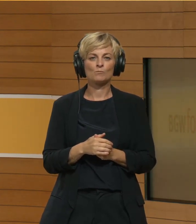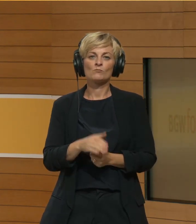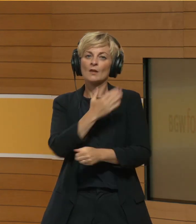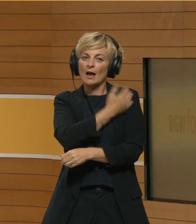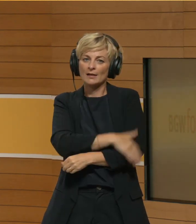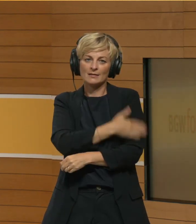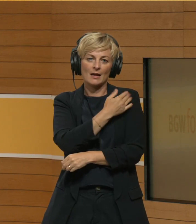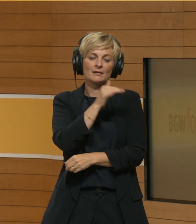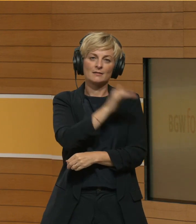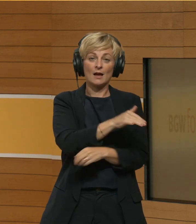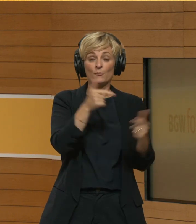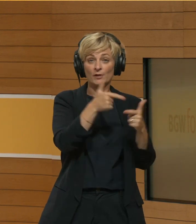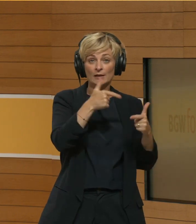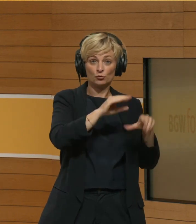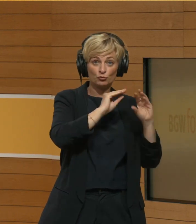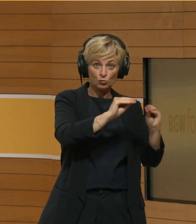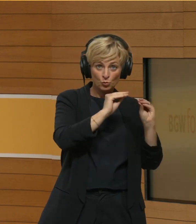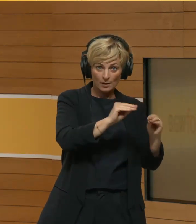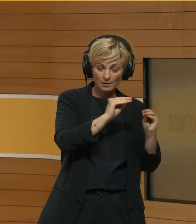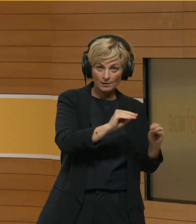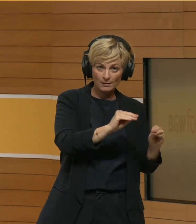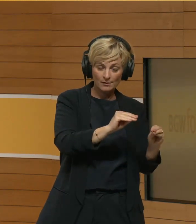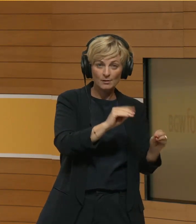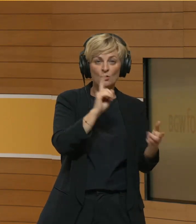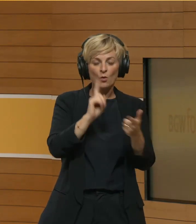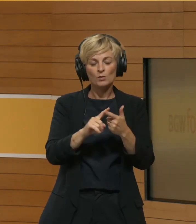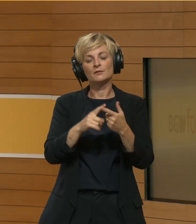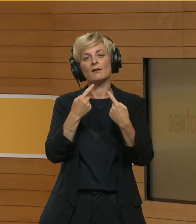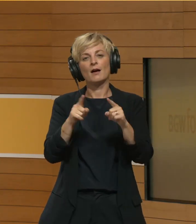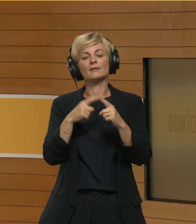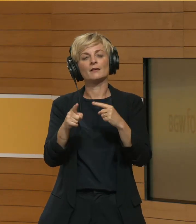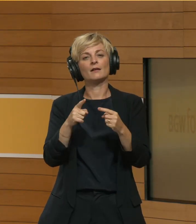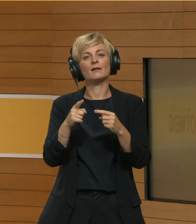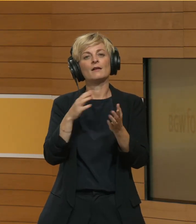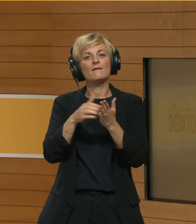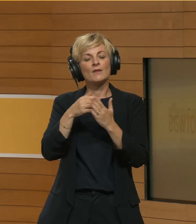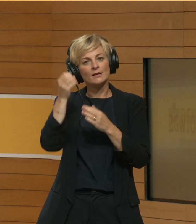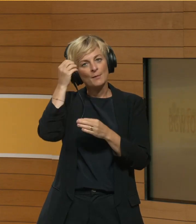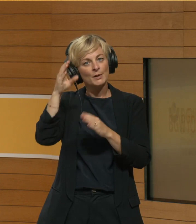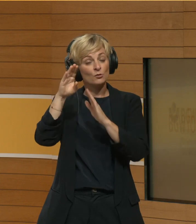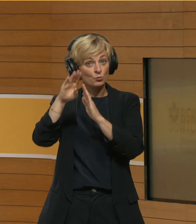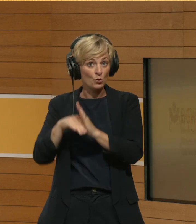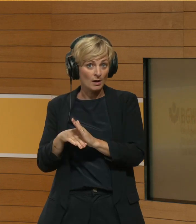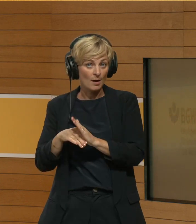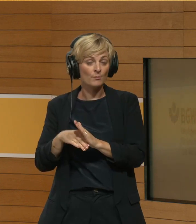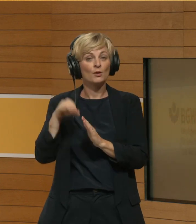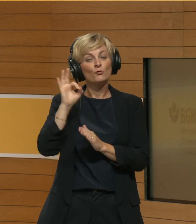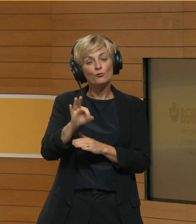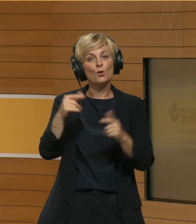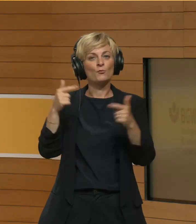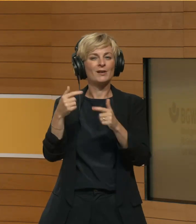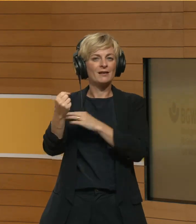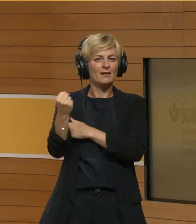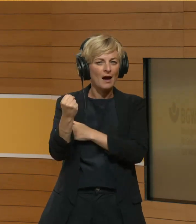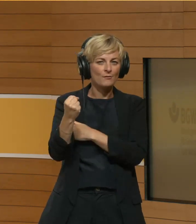programs to integrate the bachelor nurses, and this is the main thing we do. Actually, we have 3